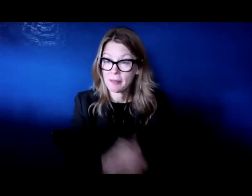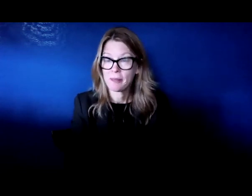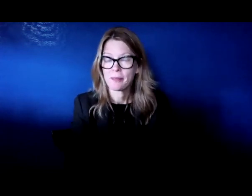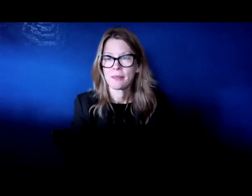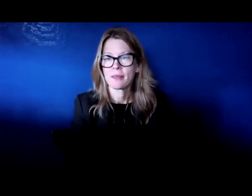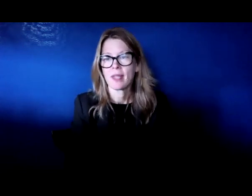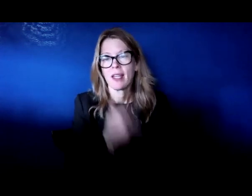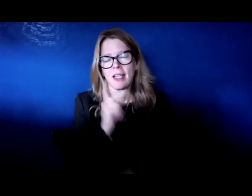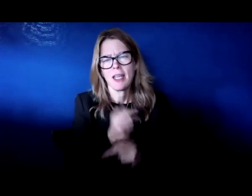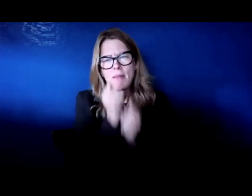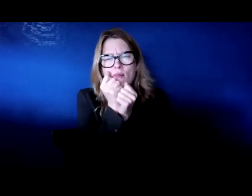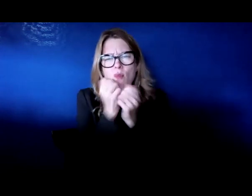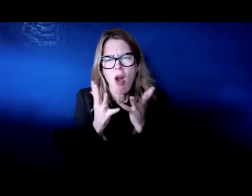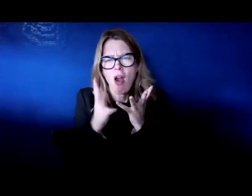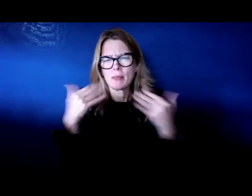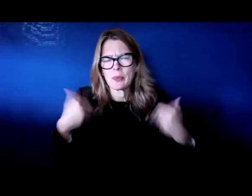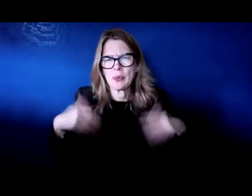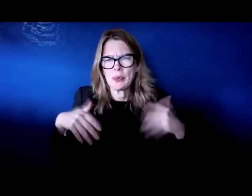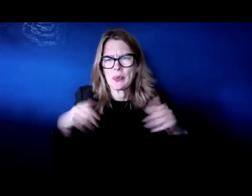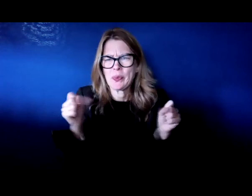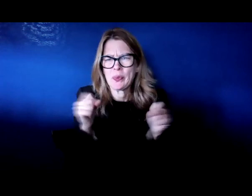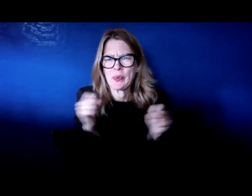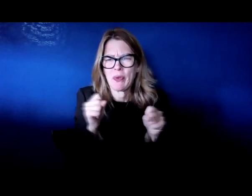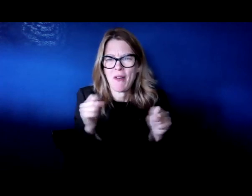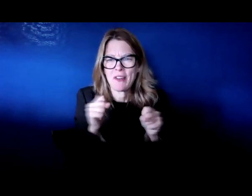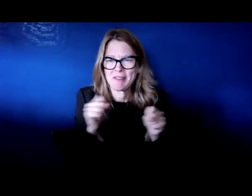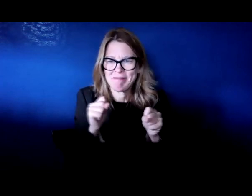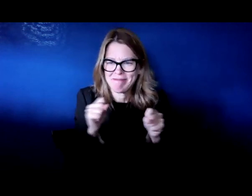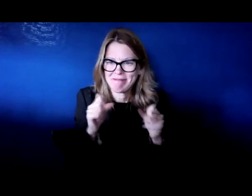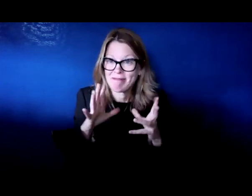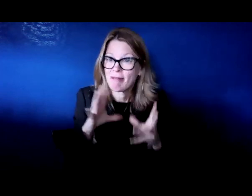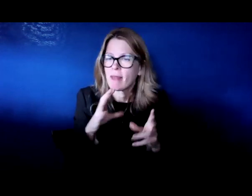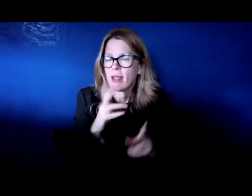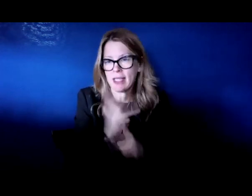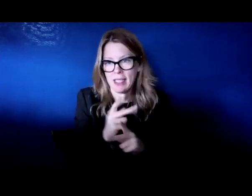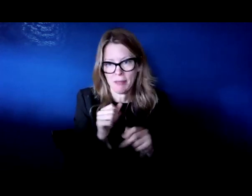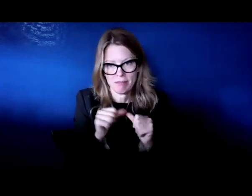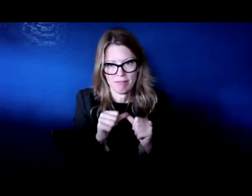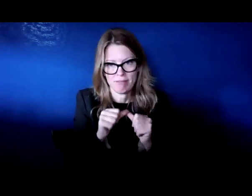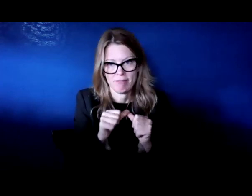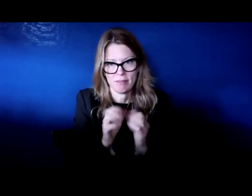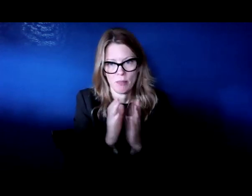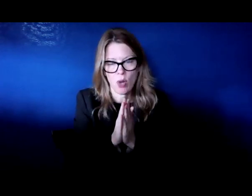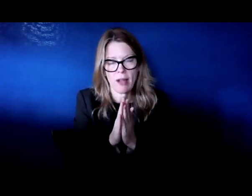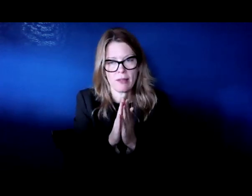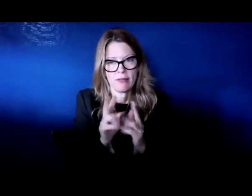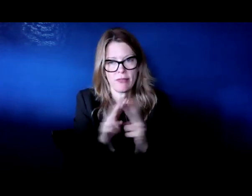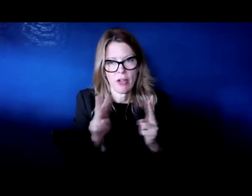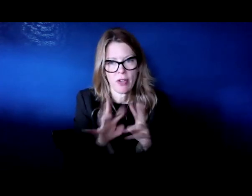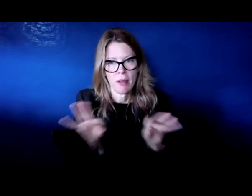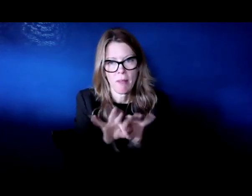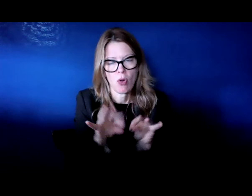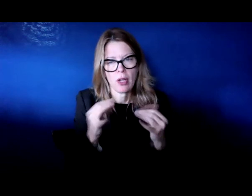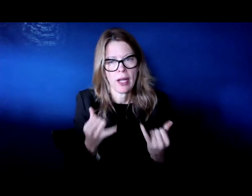Stay warm out there. I know it's getting cold, and keep praying. It counts. It's more important now